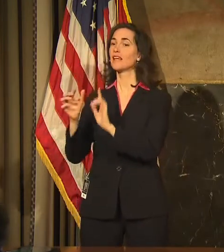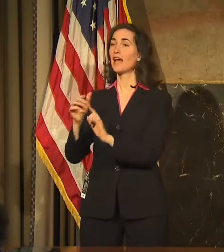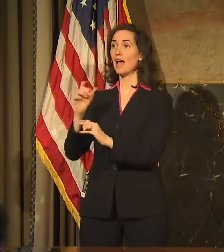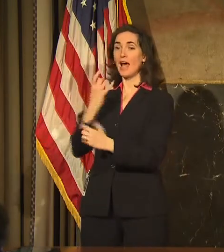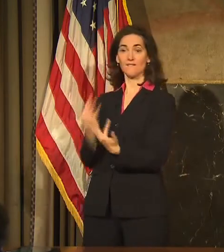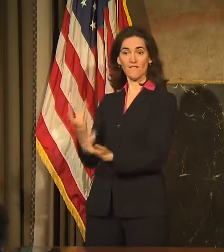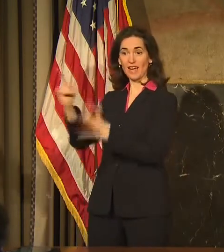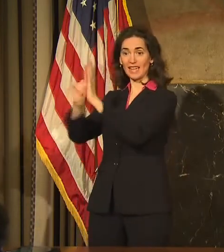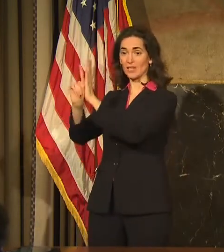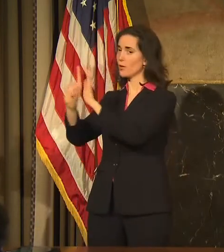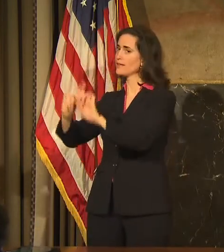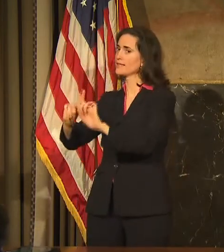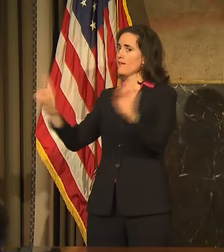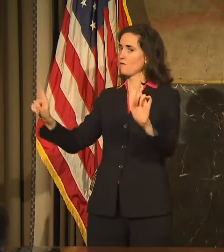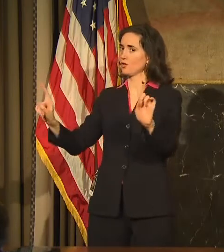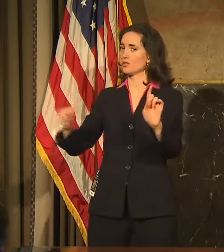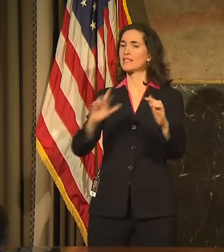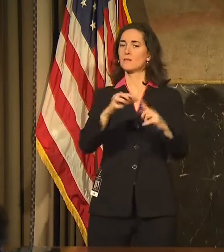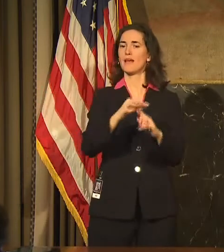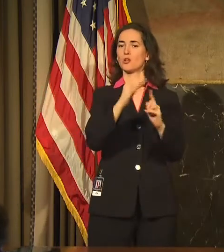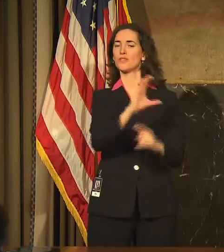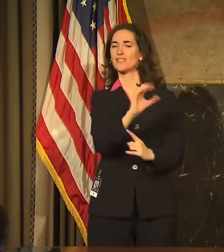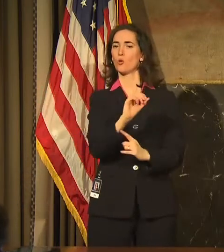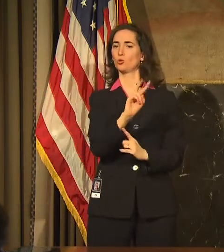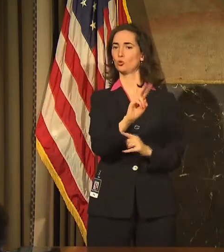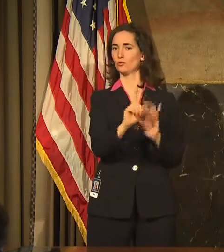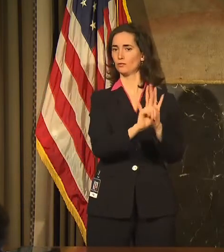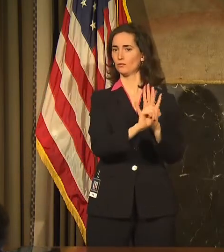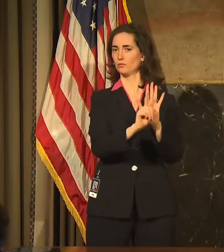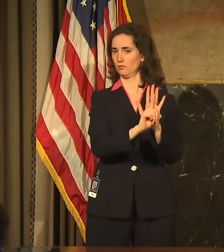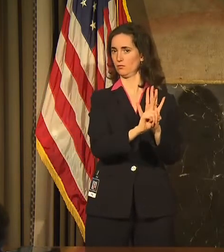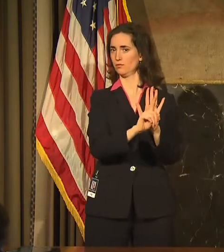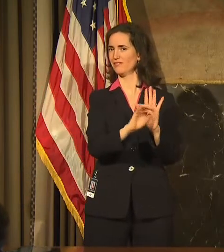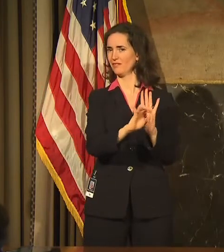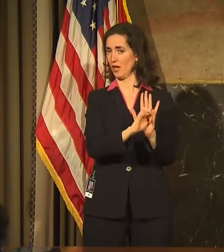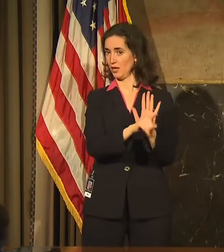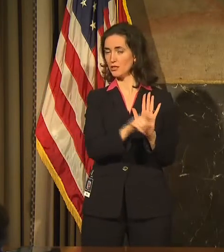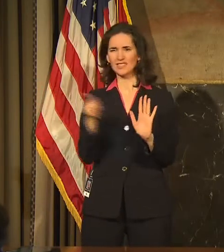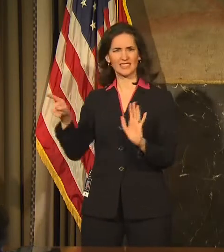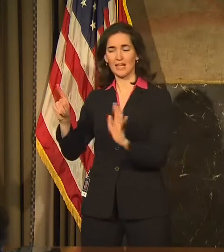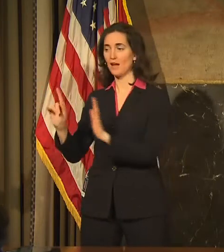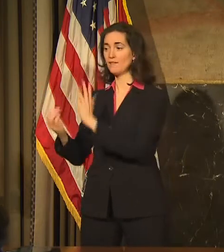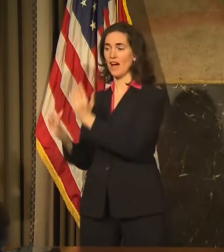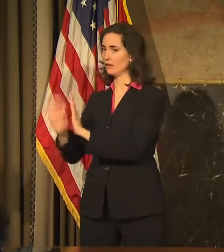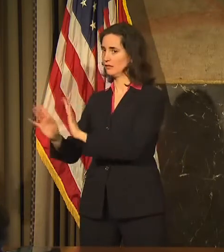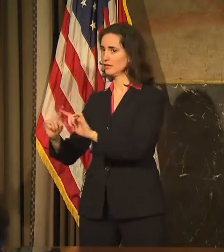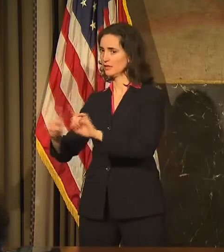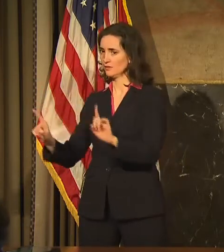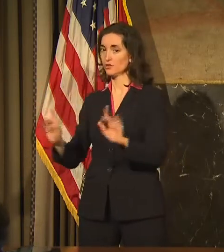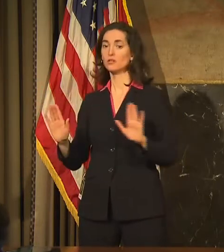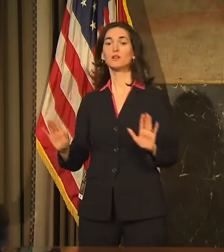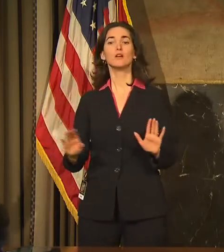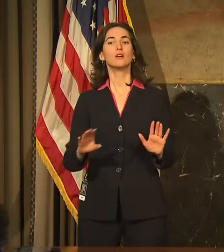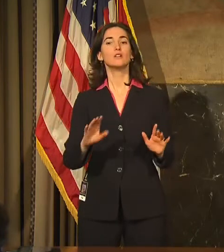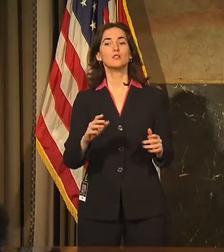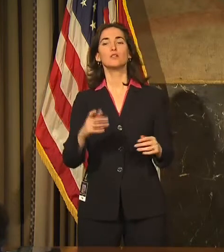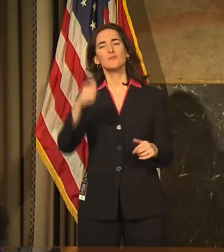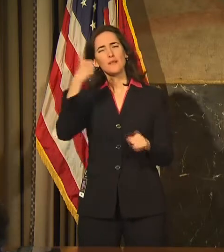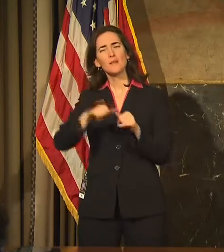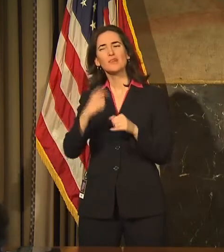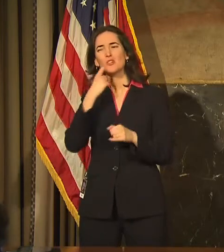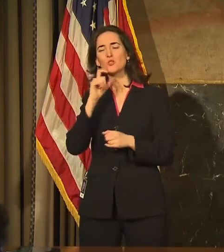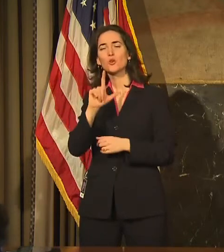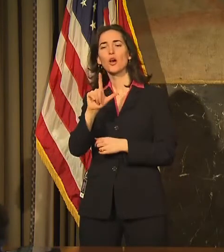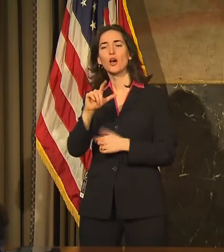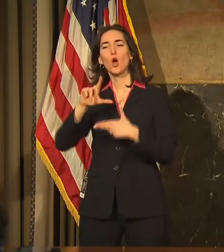It's a very silent killer, but every emergency that we have, it pops up. And just remember back to Hurricane Laura, when we had